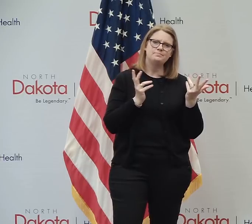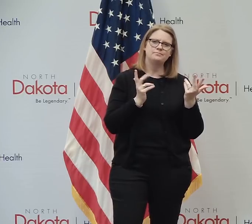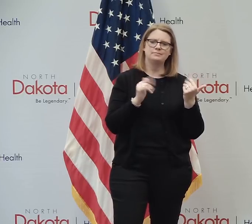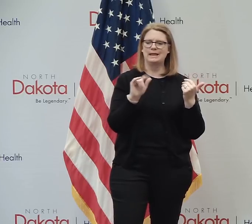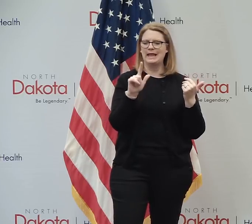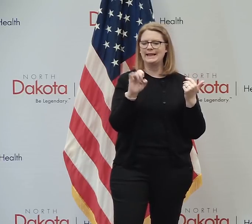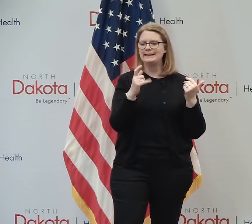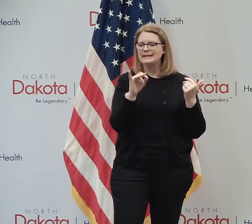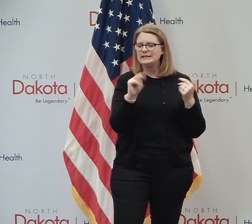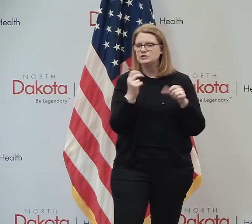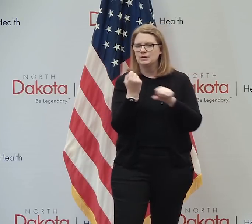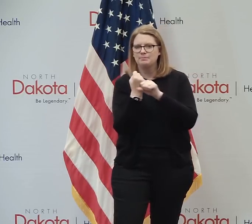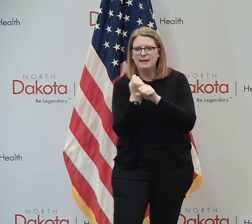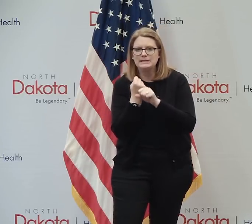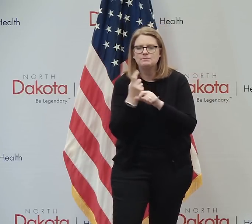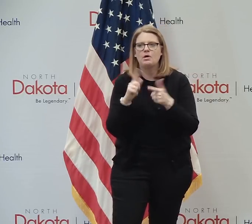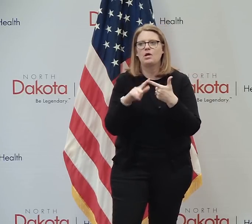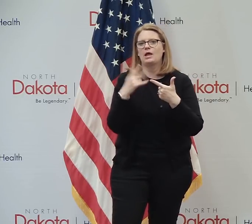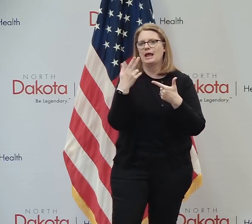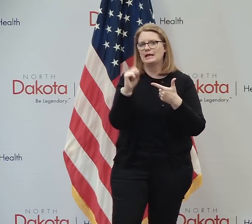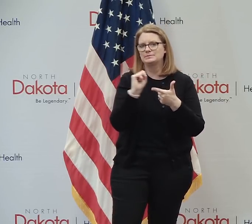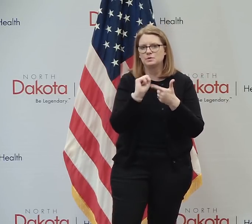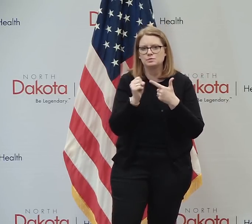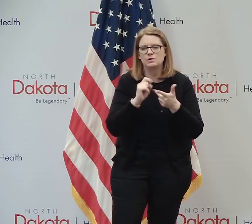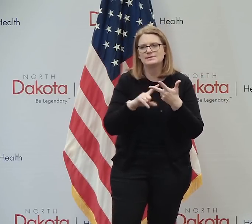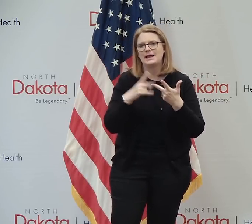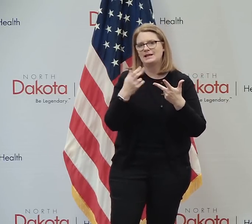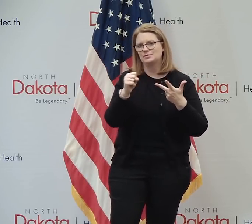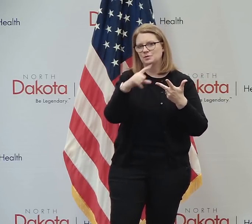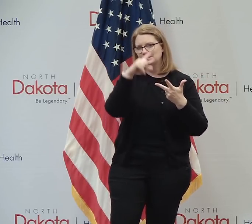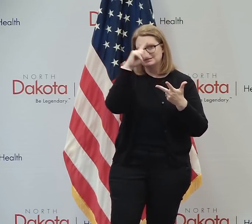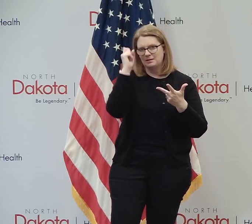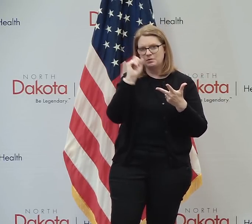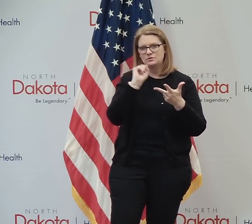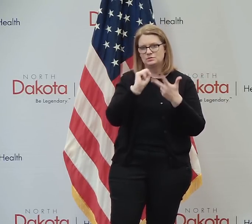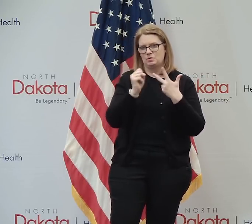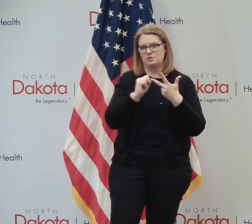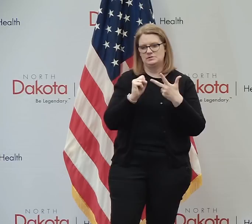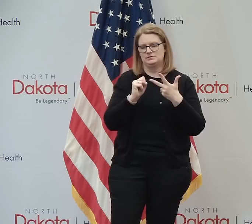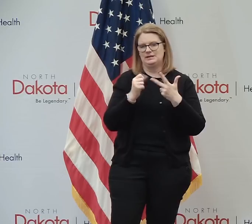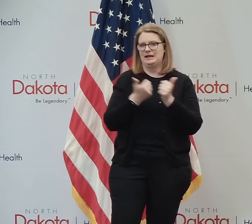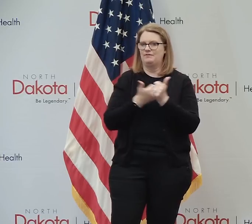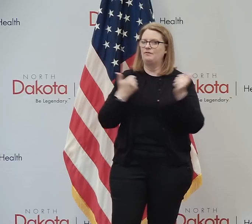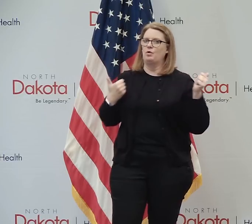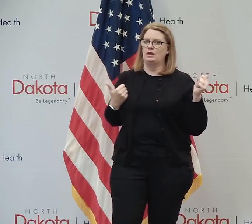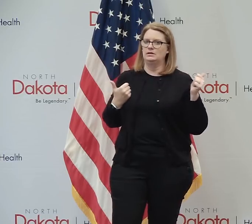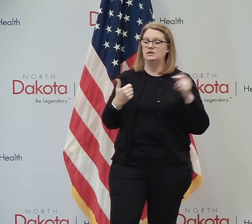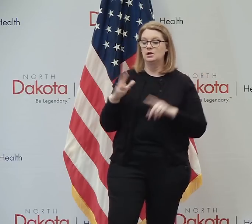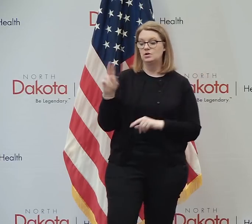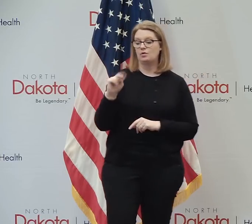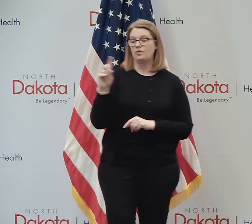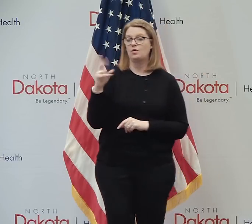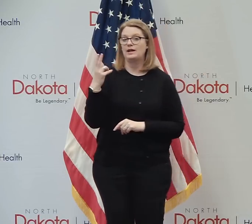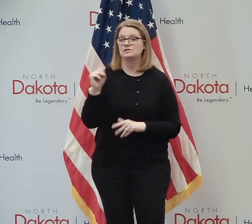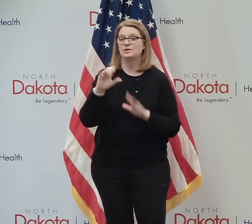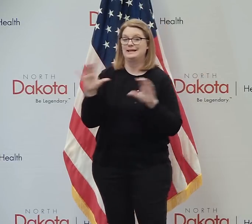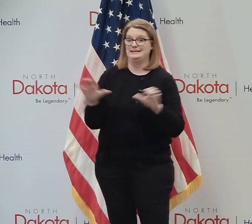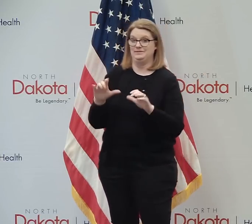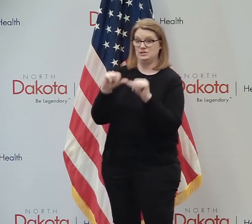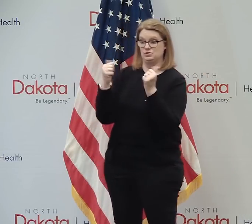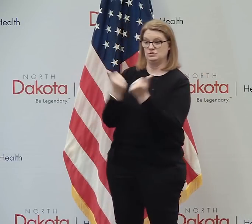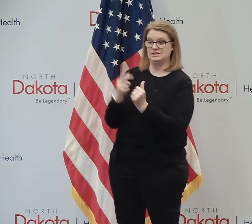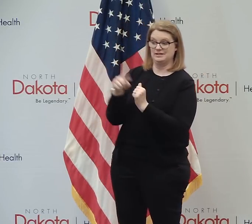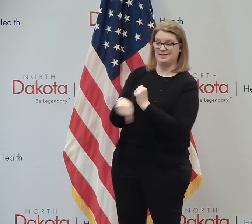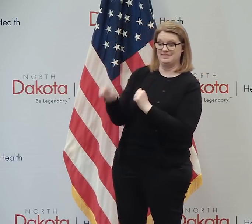Legion baseball, high school sports, high school summer sports, all of that. I mean, North Dakota High School Activities Association is the one that